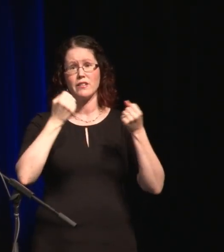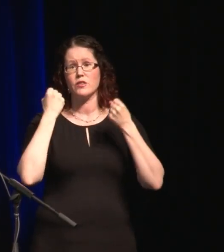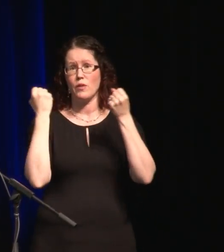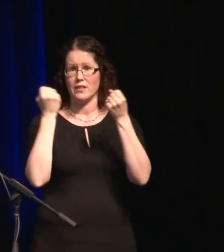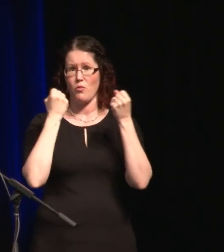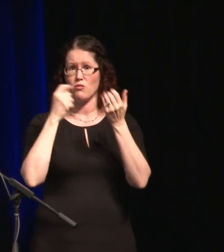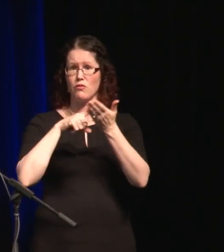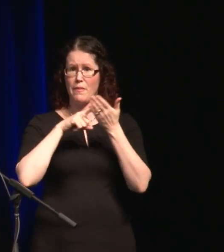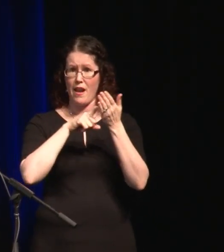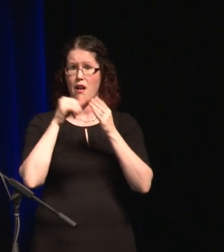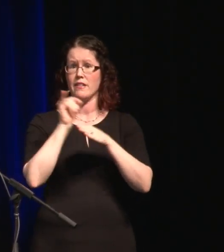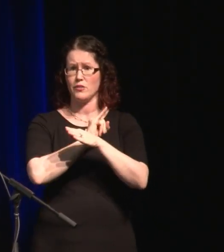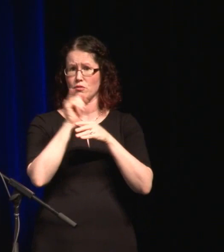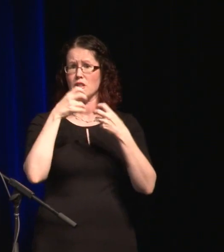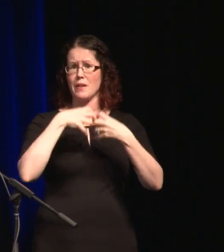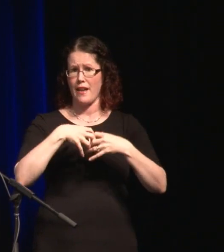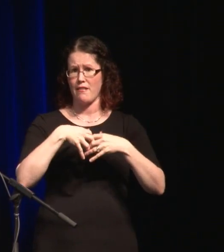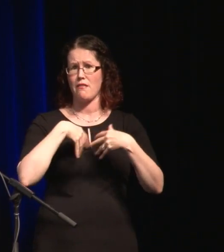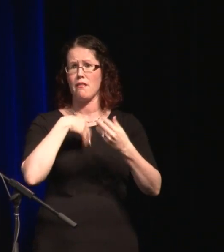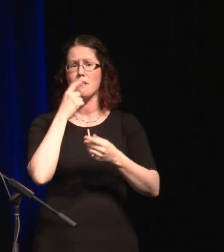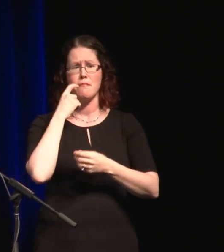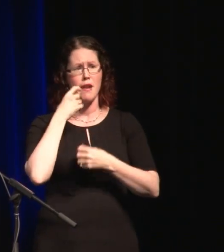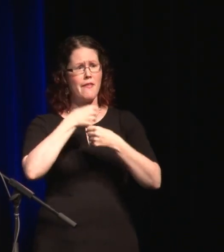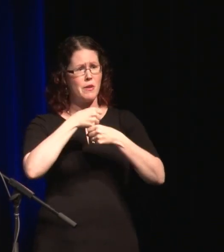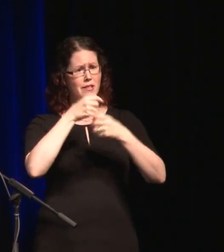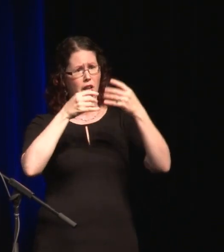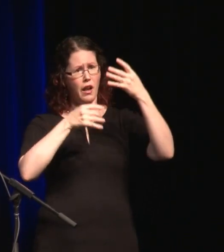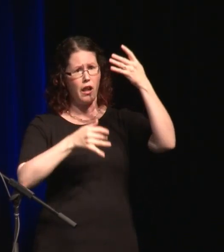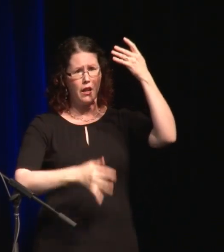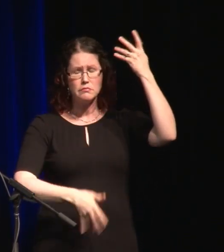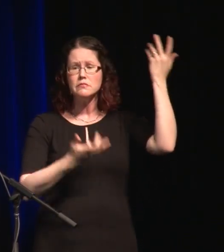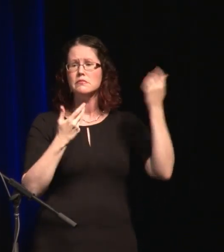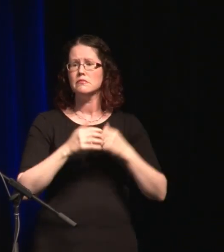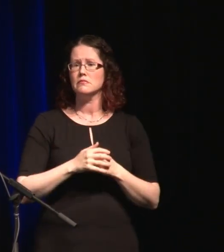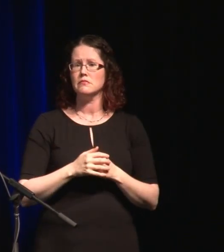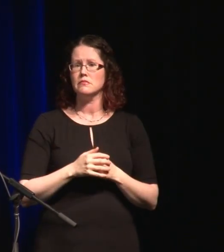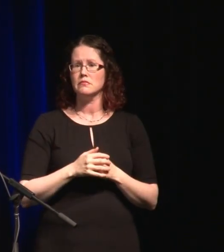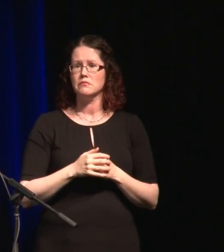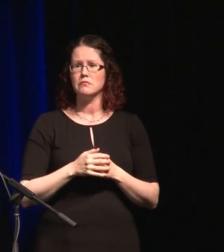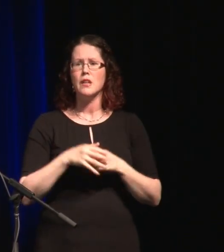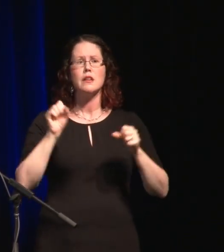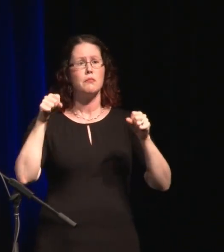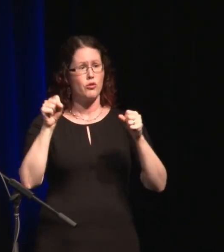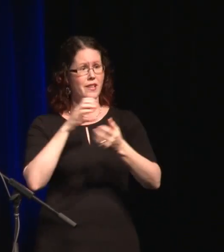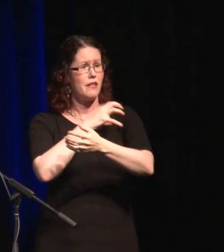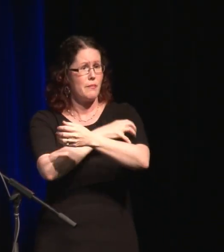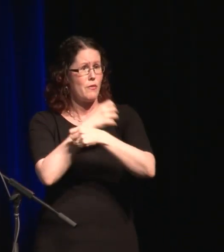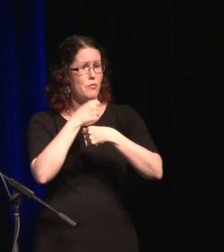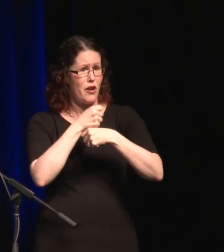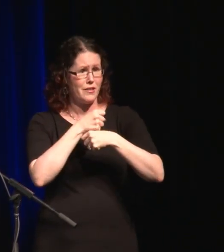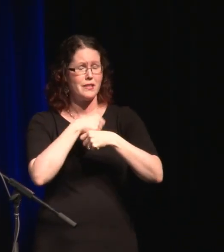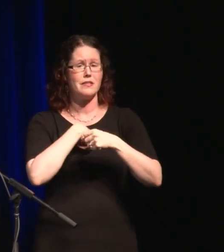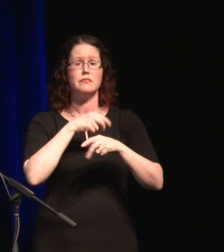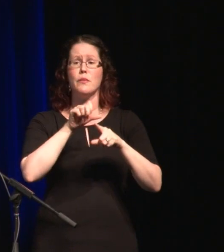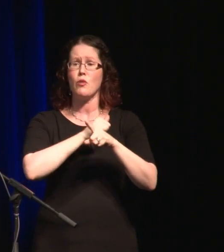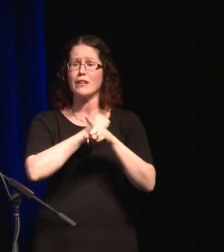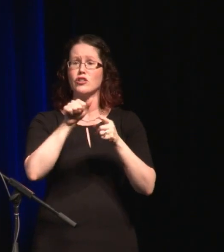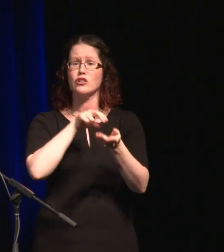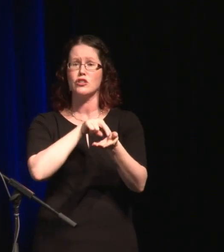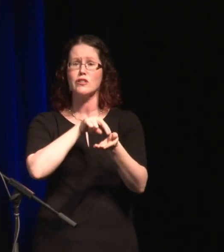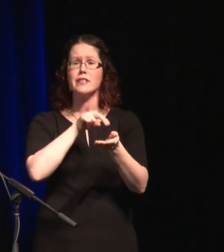management, human services, industrial mechanical, metal fabrication, electronical engineering technician, motorcycle and power products, plumbing, practical nursing,